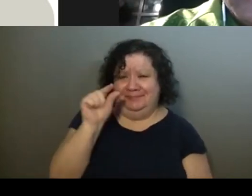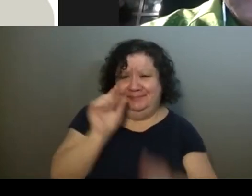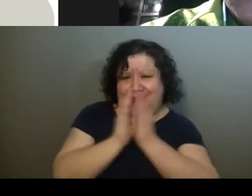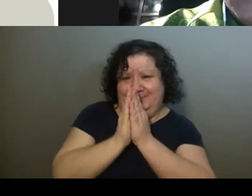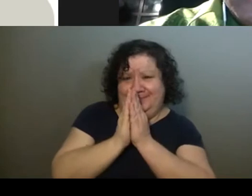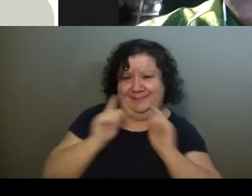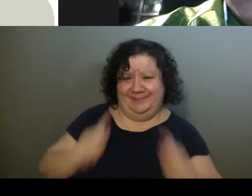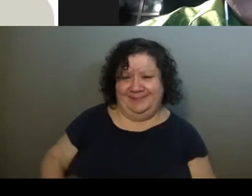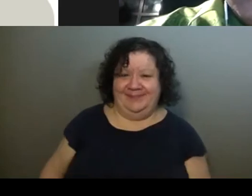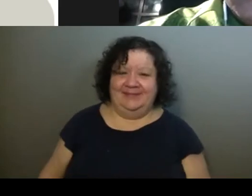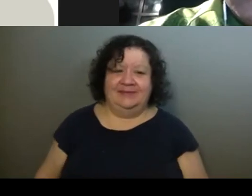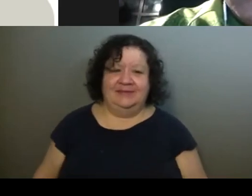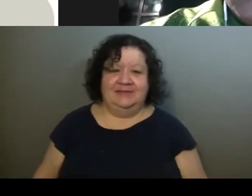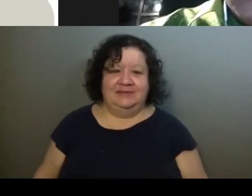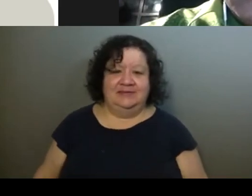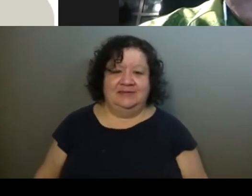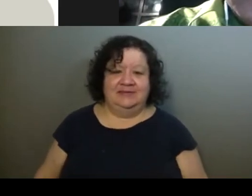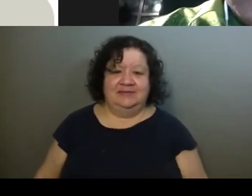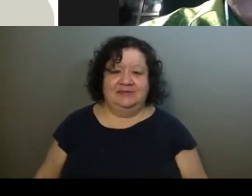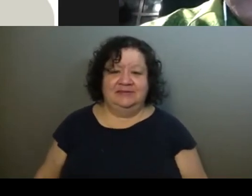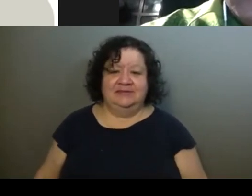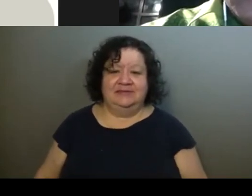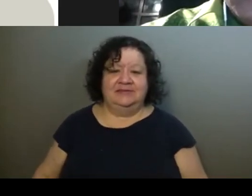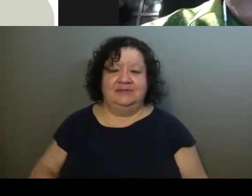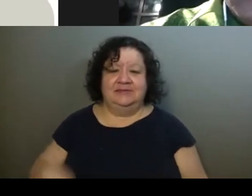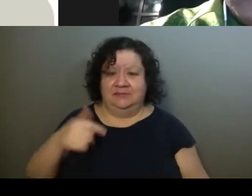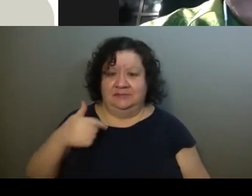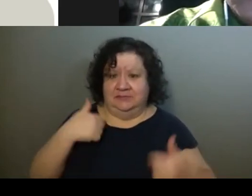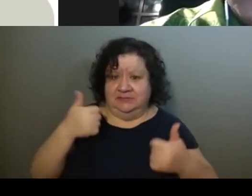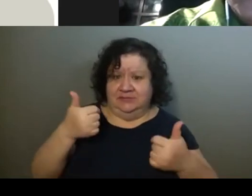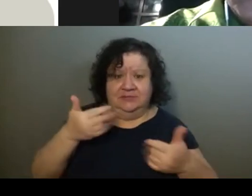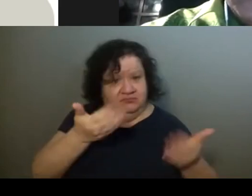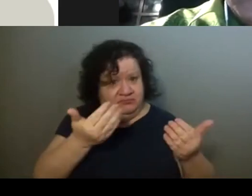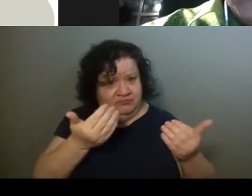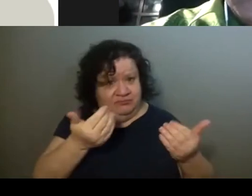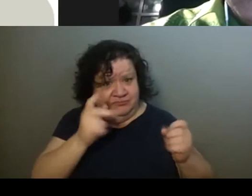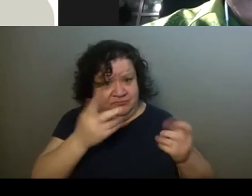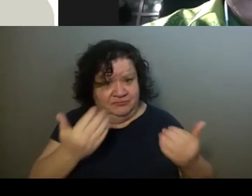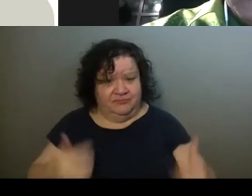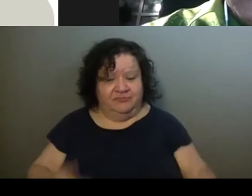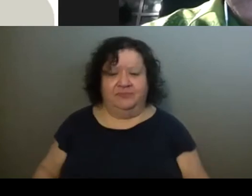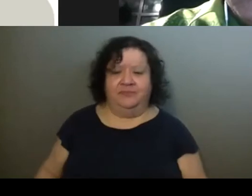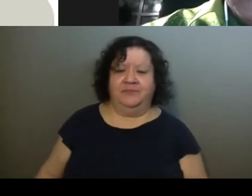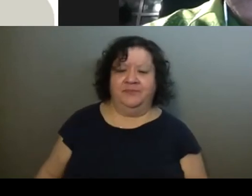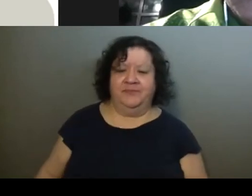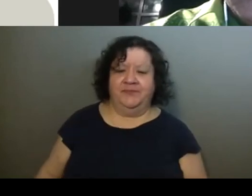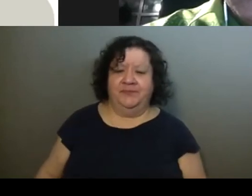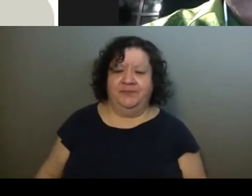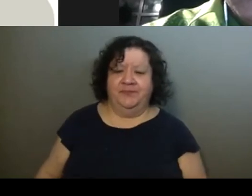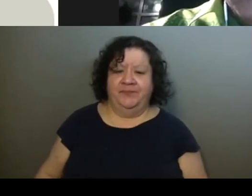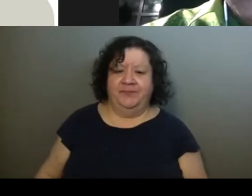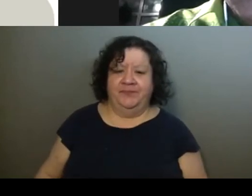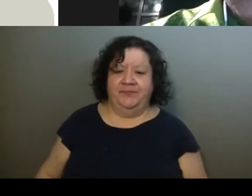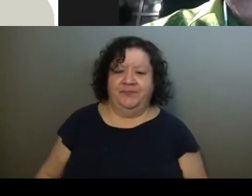Hello, may I audible? Yes, please. Hello. Can we go ahead? Yeah, thank you so much. Very